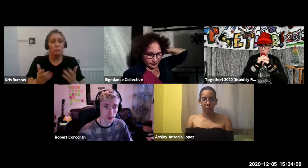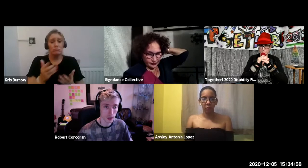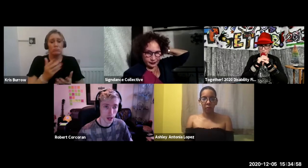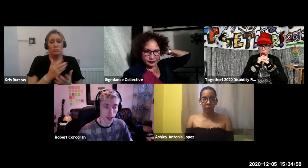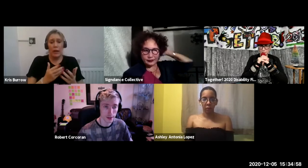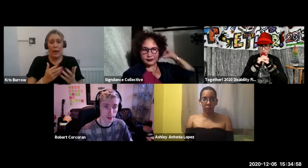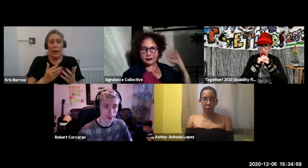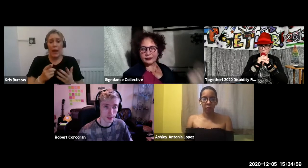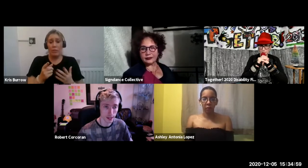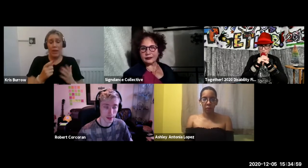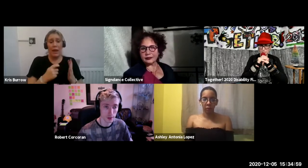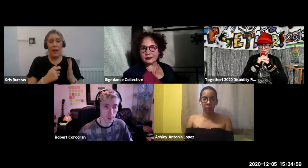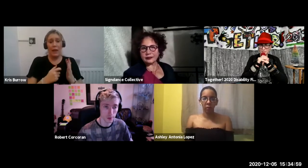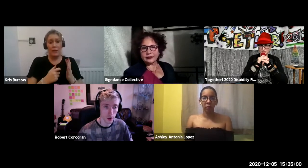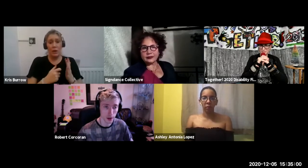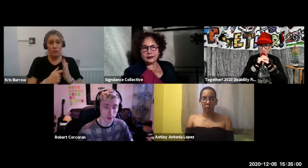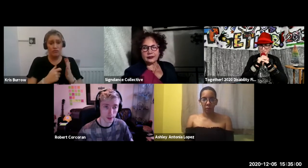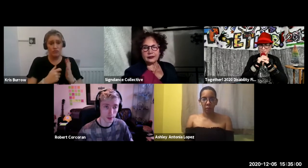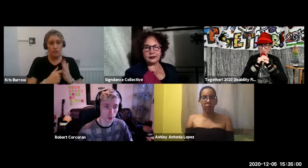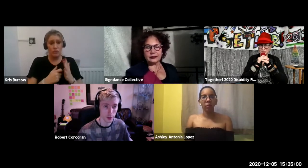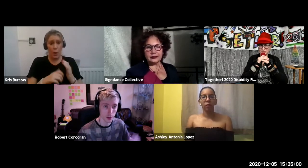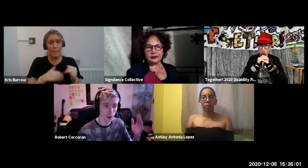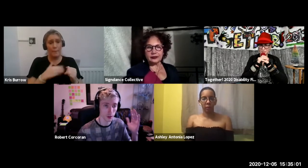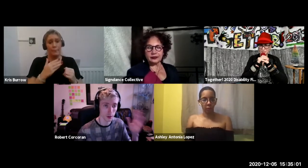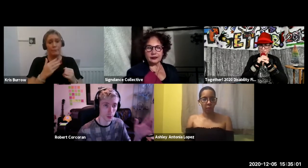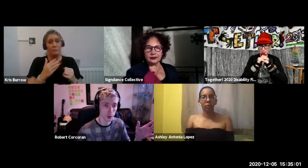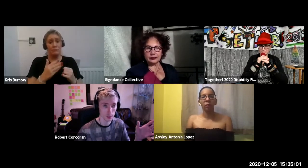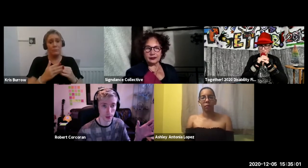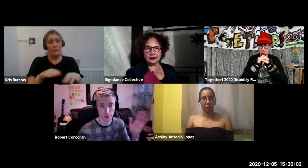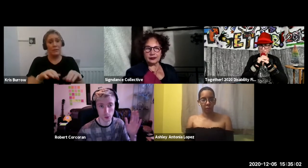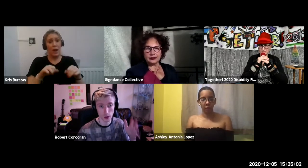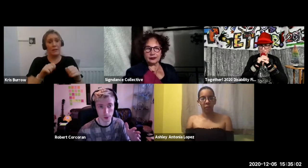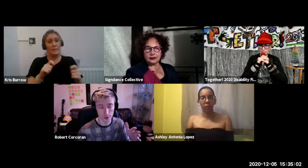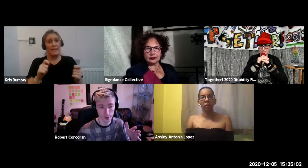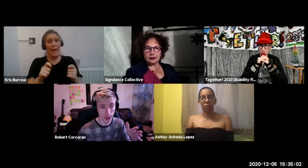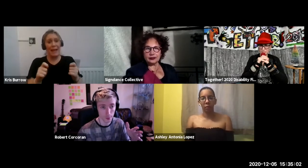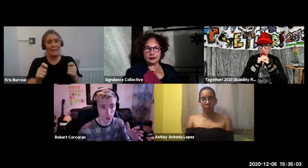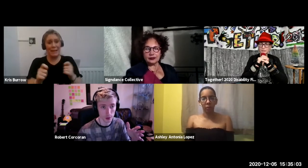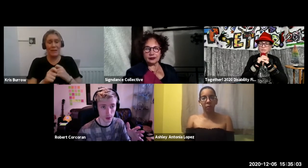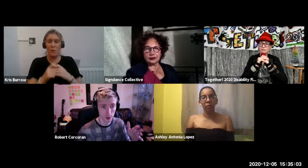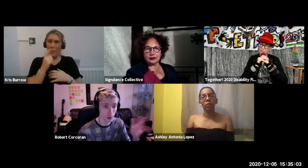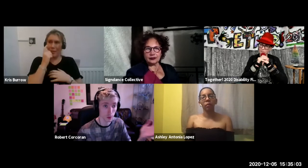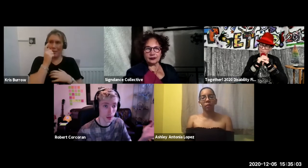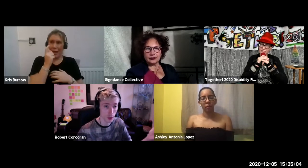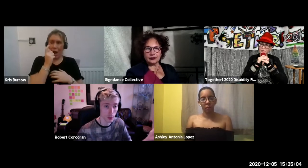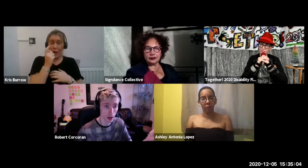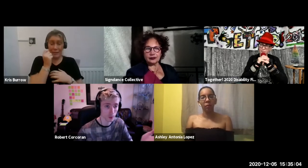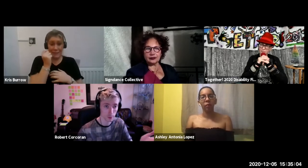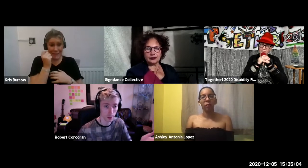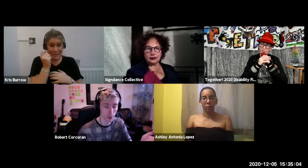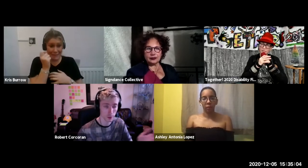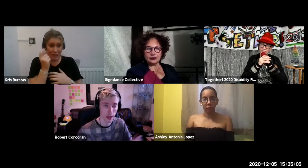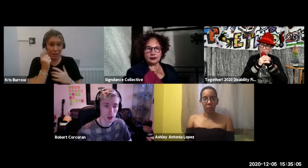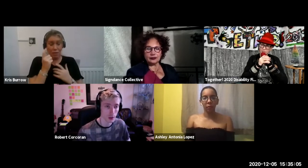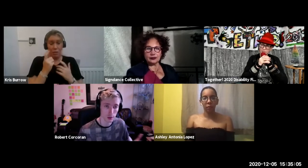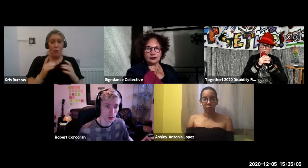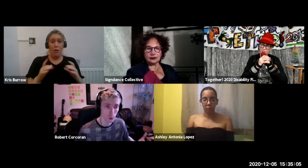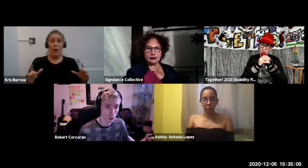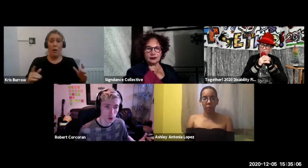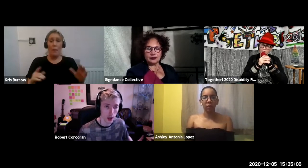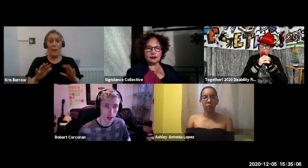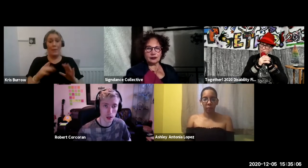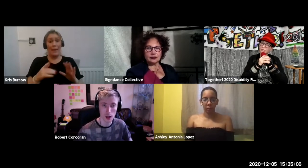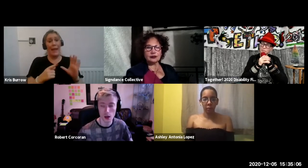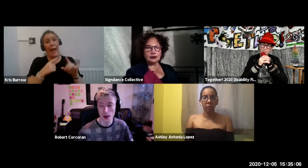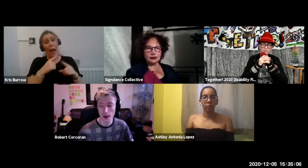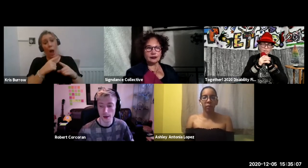eventually start editing together some of our ideas if we think this person might fit well with that person. So Elmar might fit with Ashley, so we